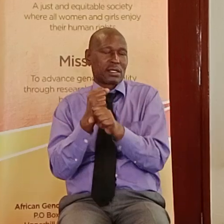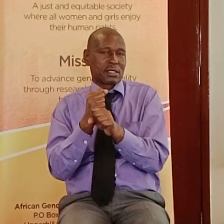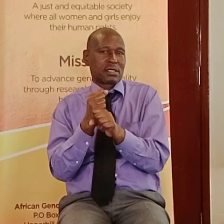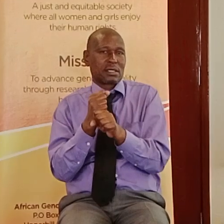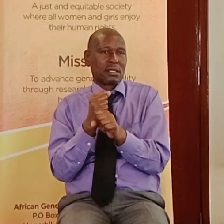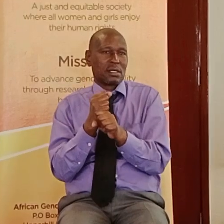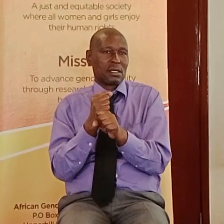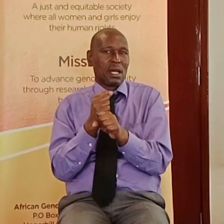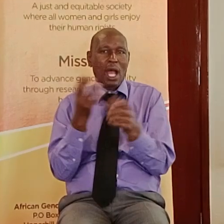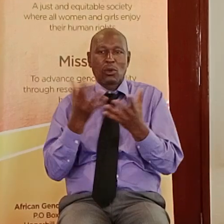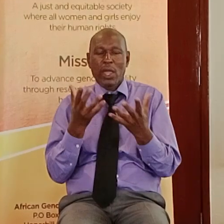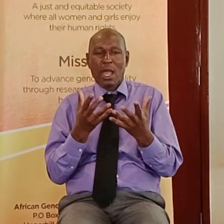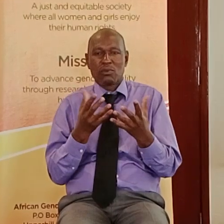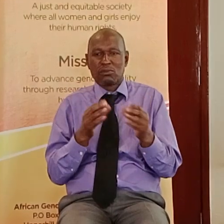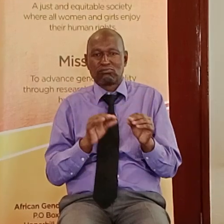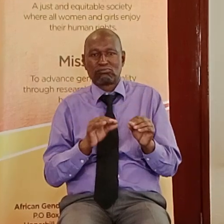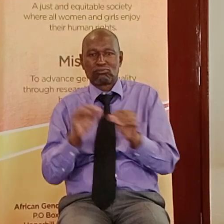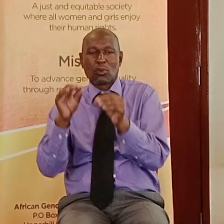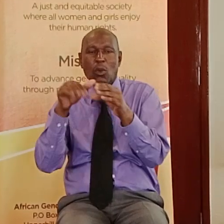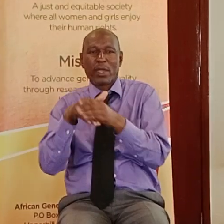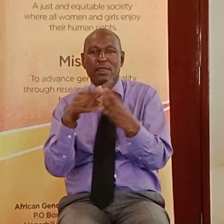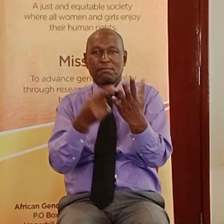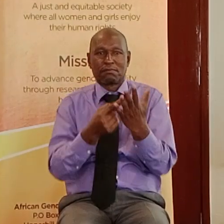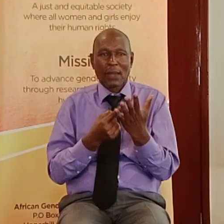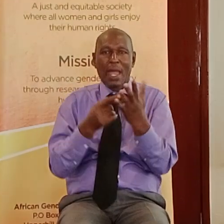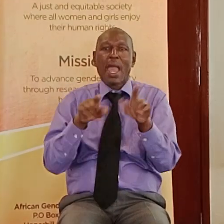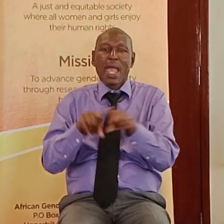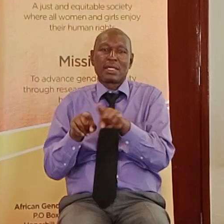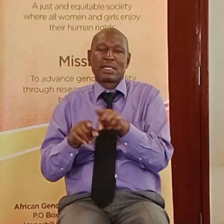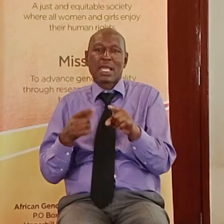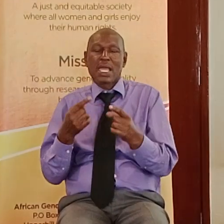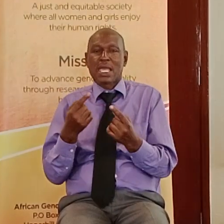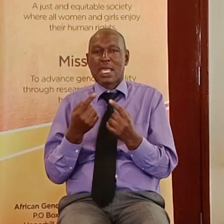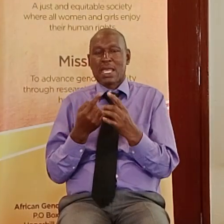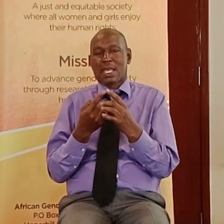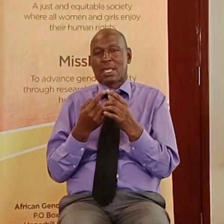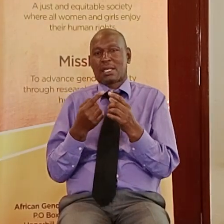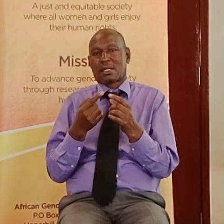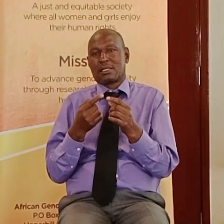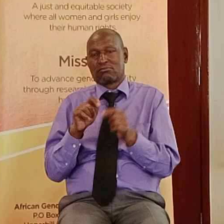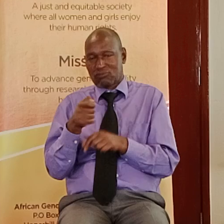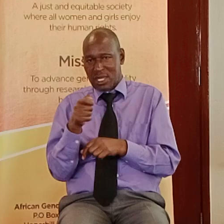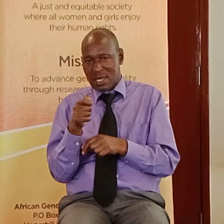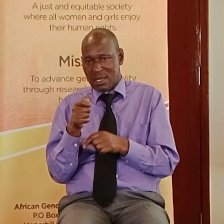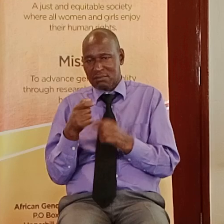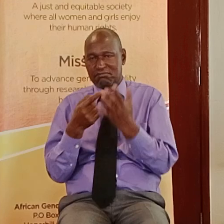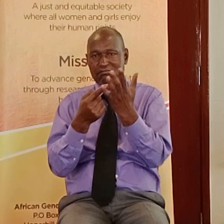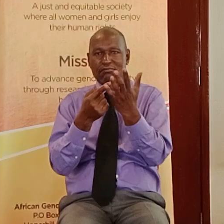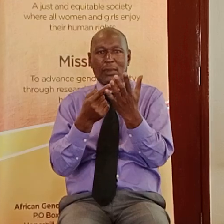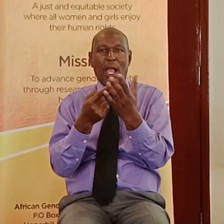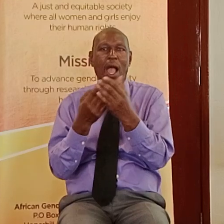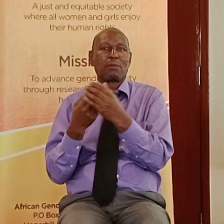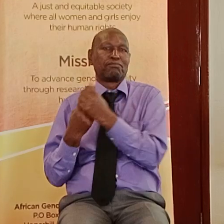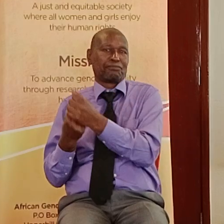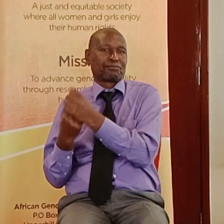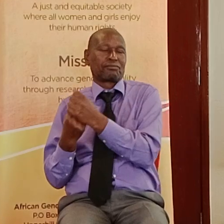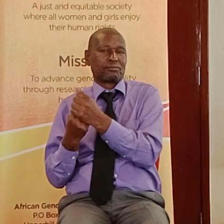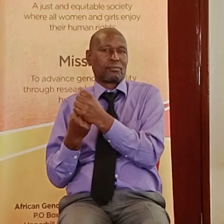this discussion as key stakeholders? Then we'll also look at greater integration of special interest